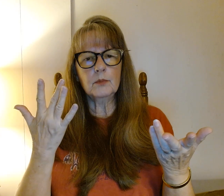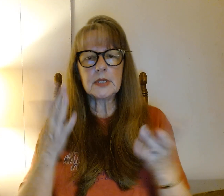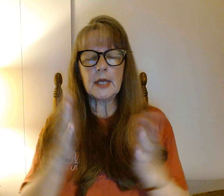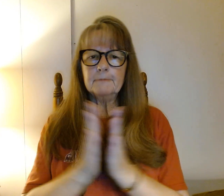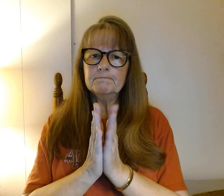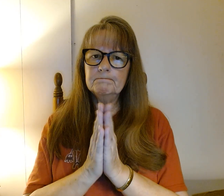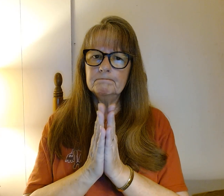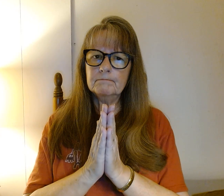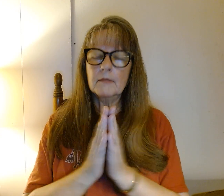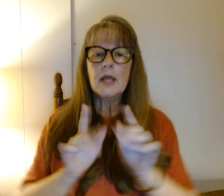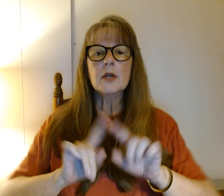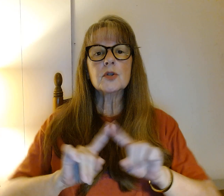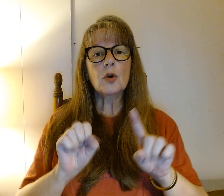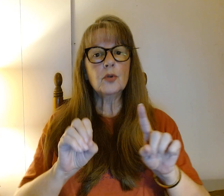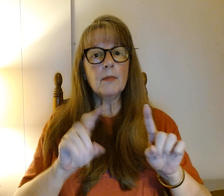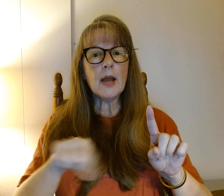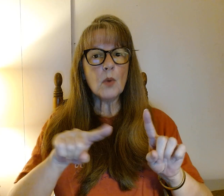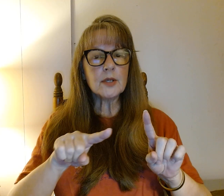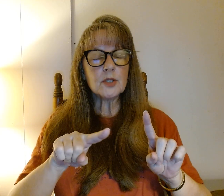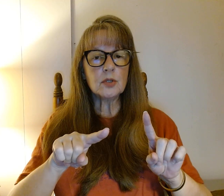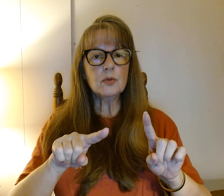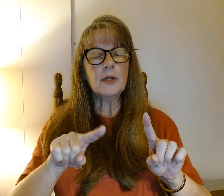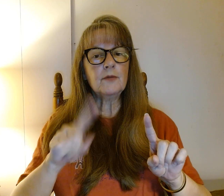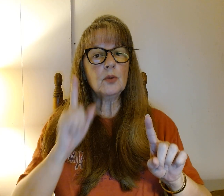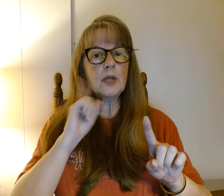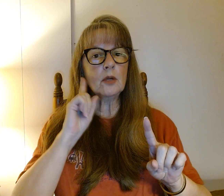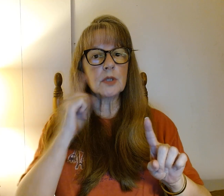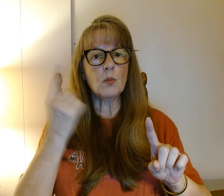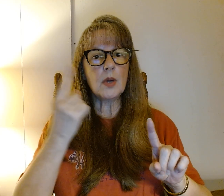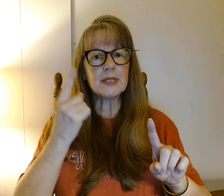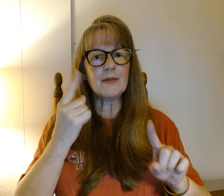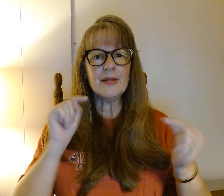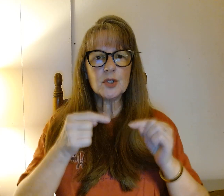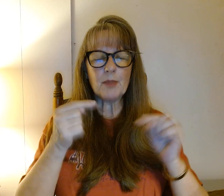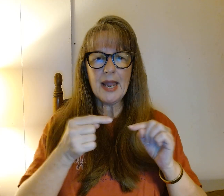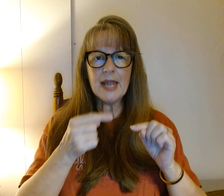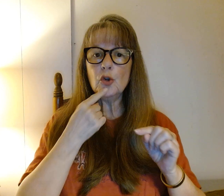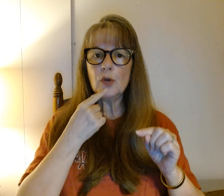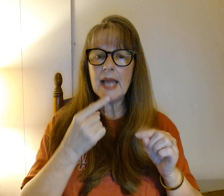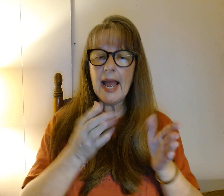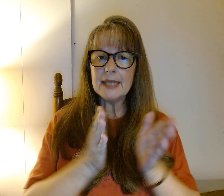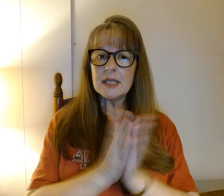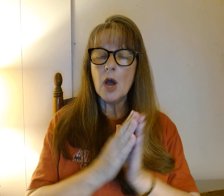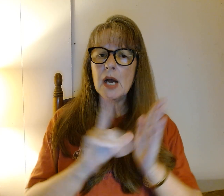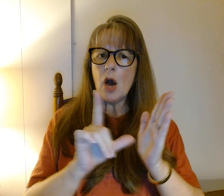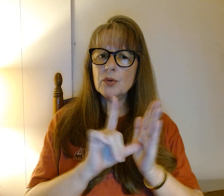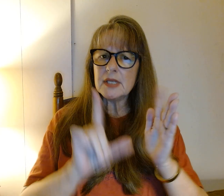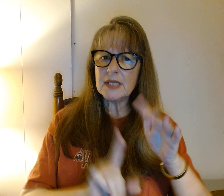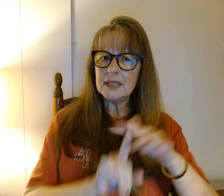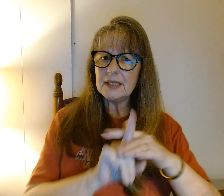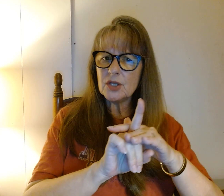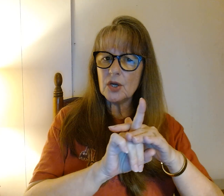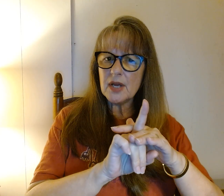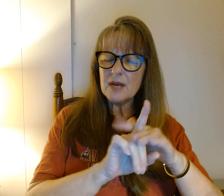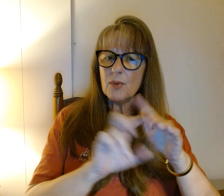like, So you might want to, if you hear someone say, I've had this pain, you can ask them, oh, did it suddenly start up, or have you